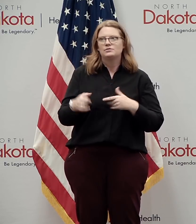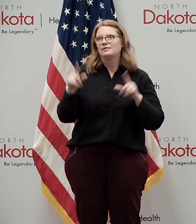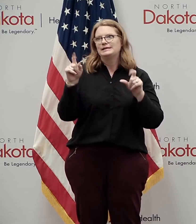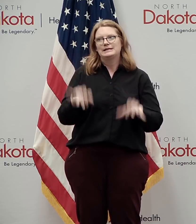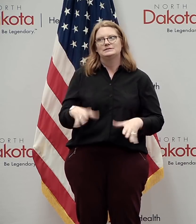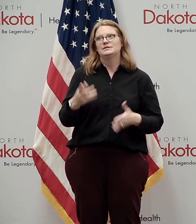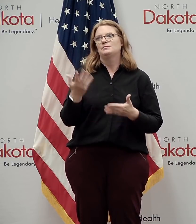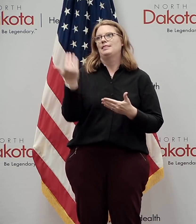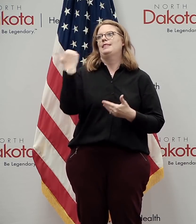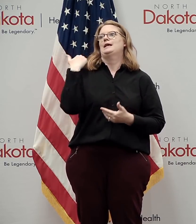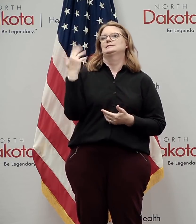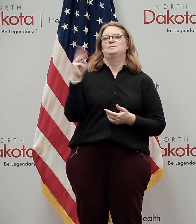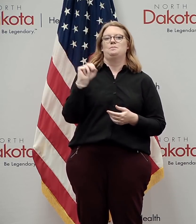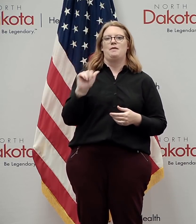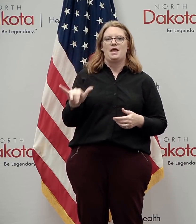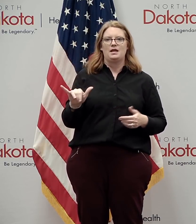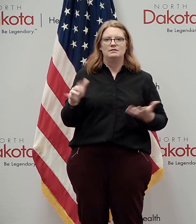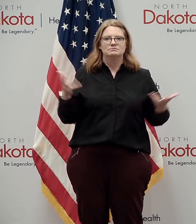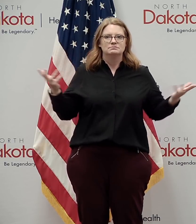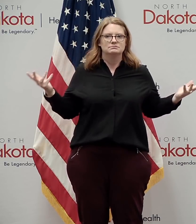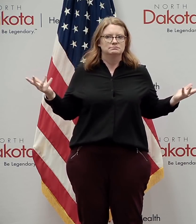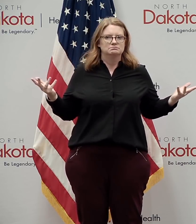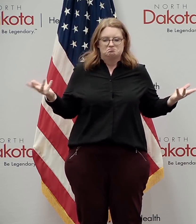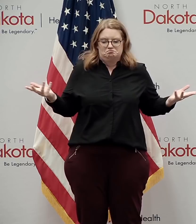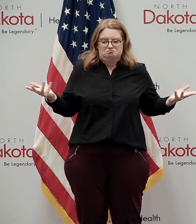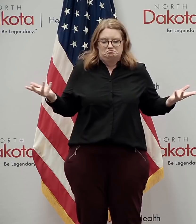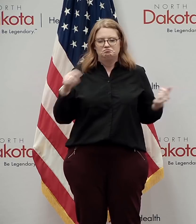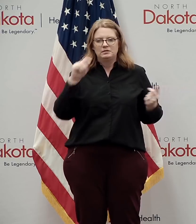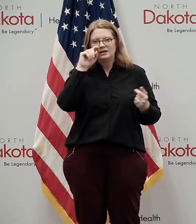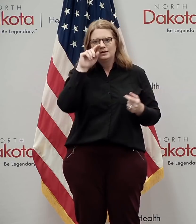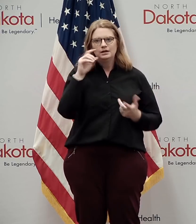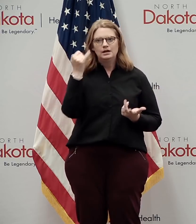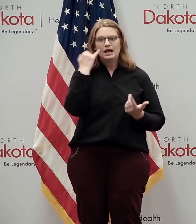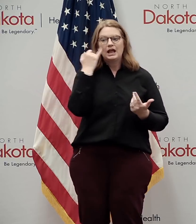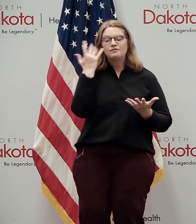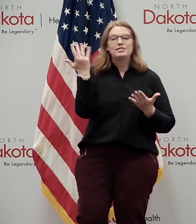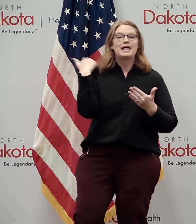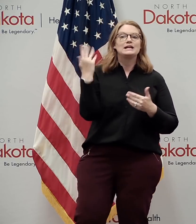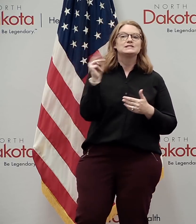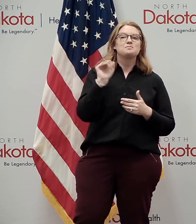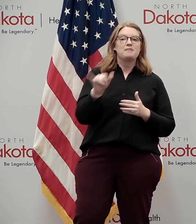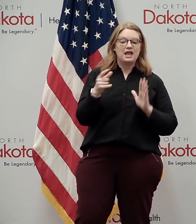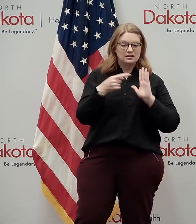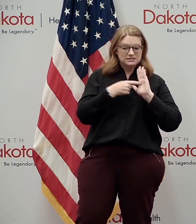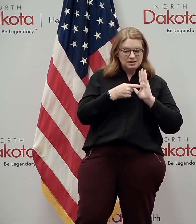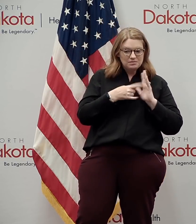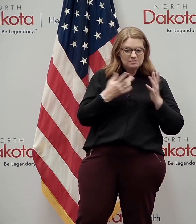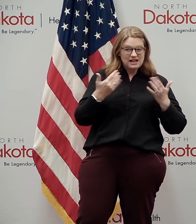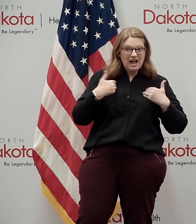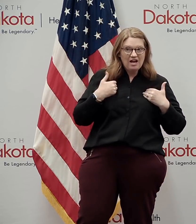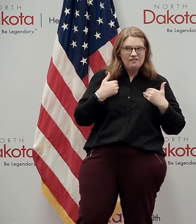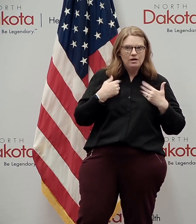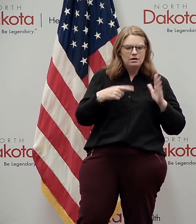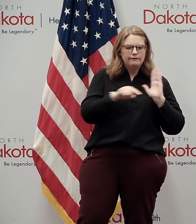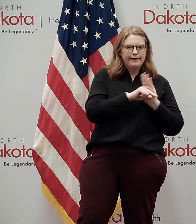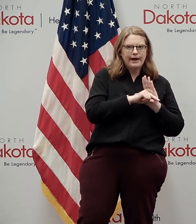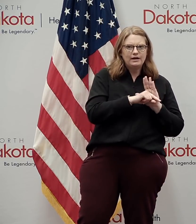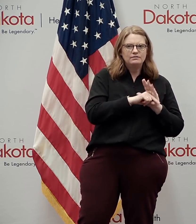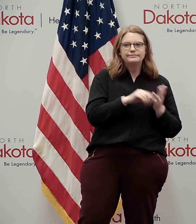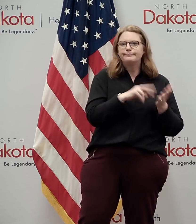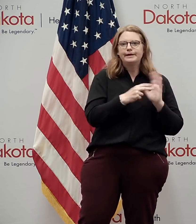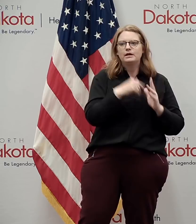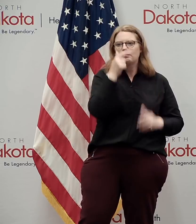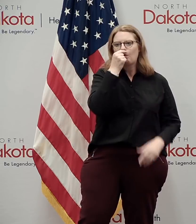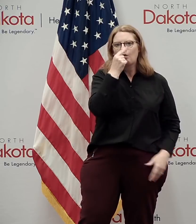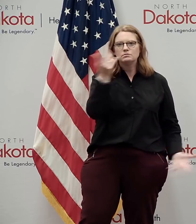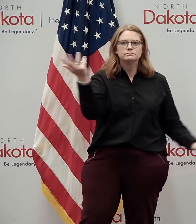them last May. If they thought they had symptoms last May and got tested and they were negative, turned out they had a cold, they